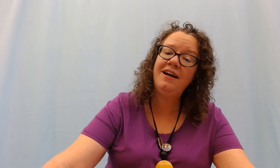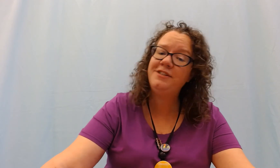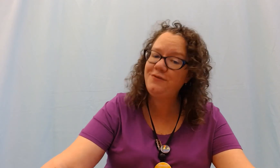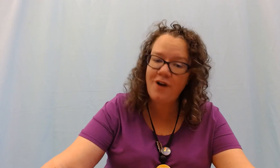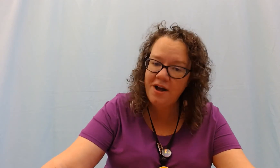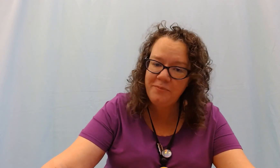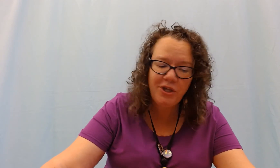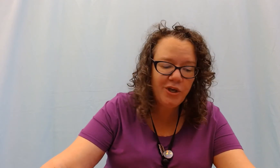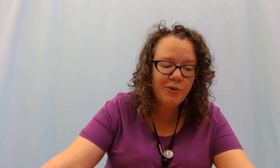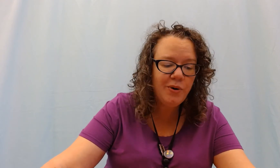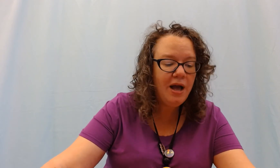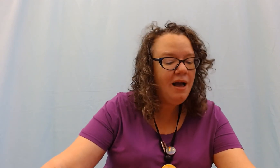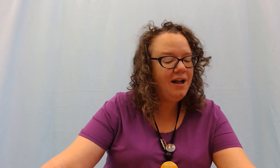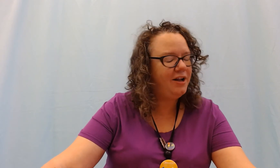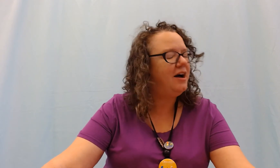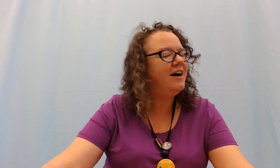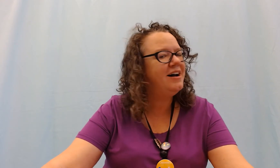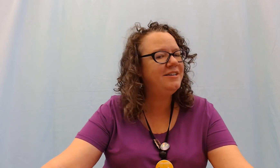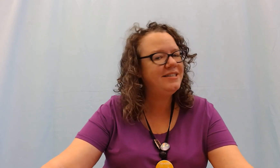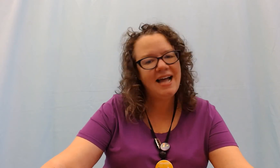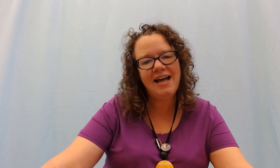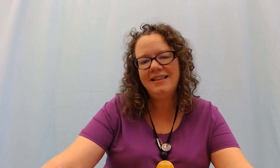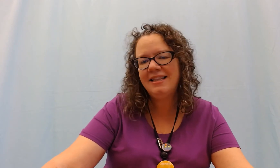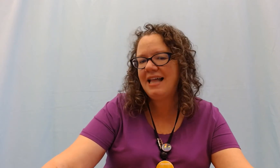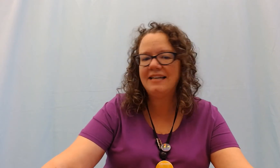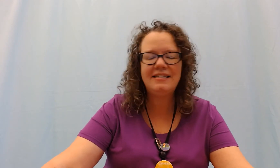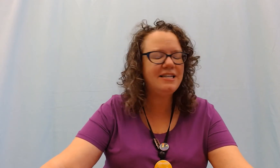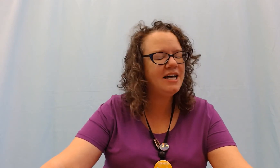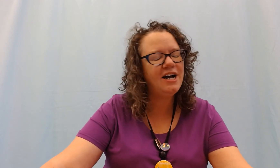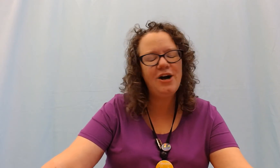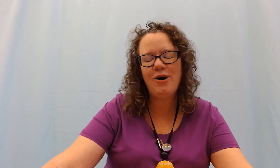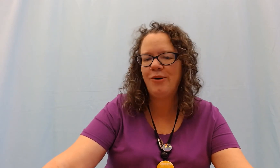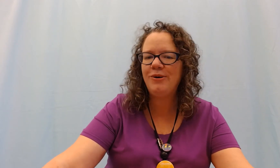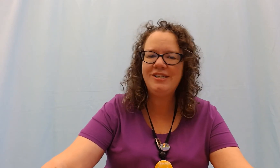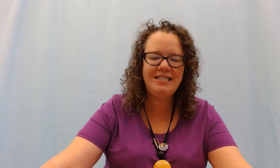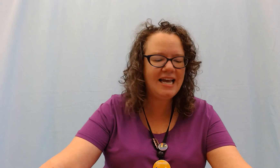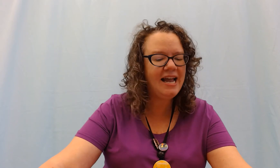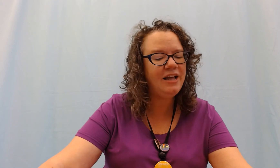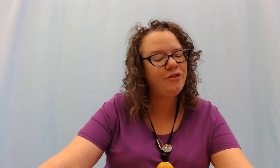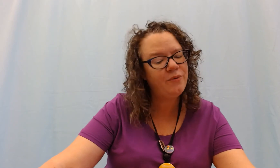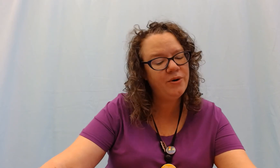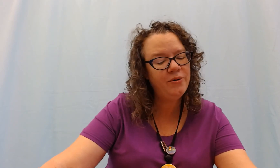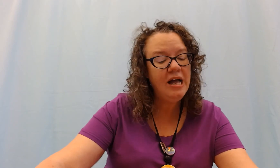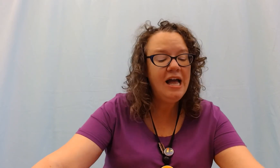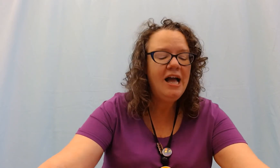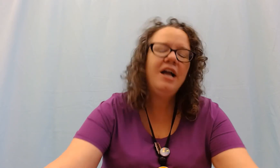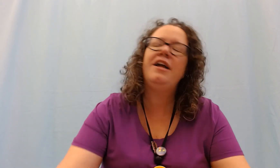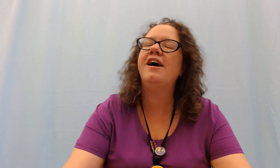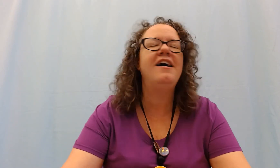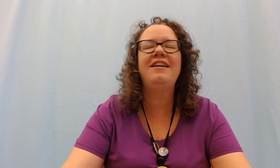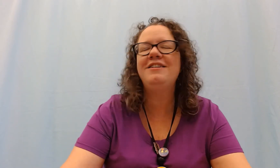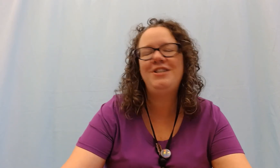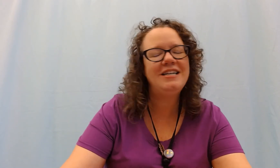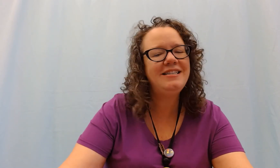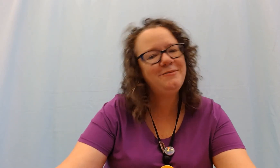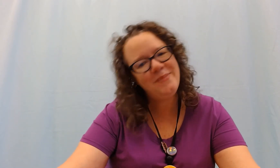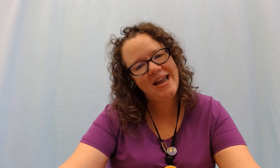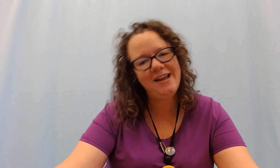cuddles from you, cuddles that last the whole day through. Cuddles just make